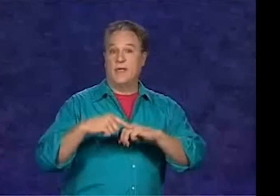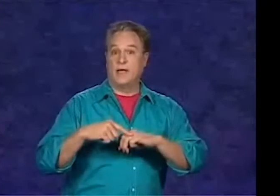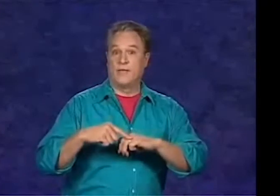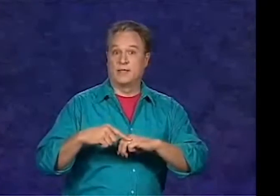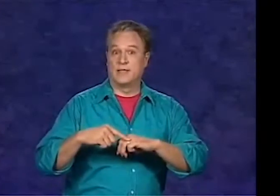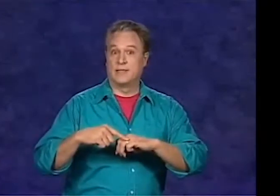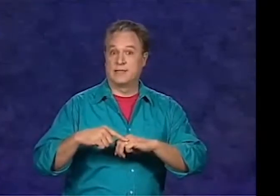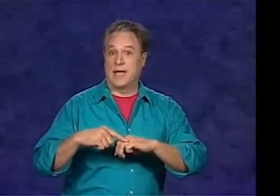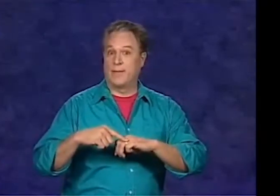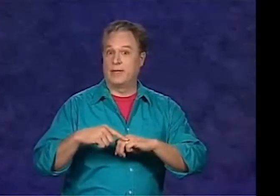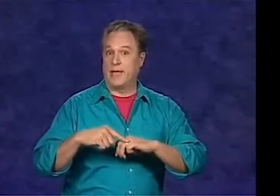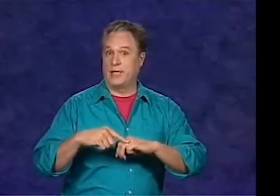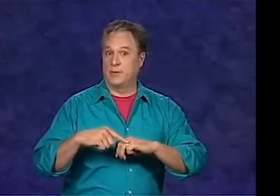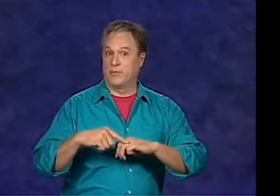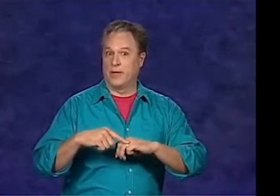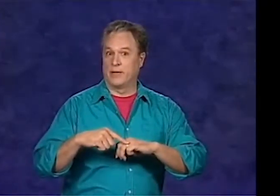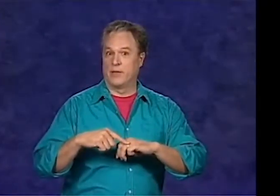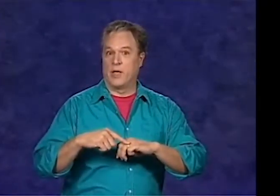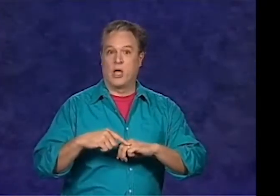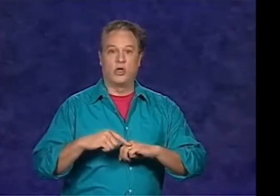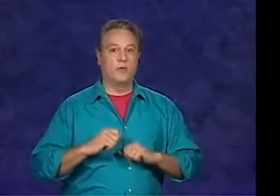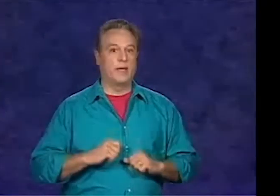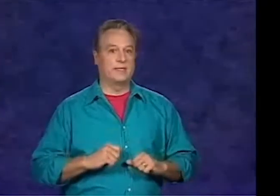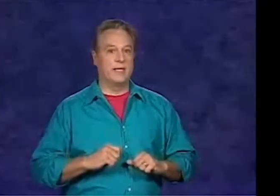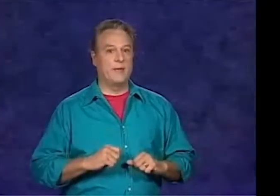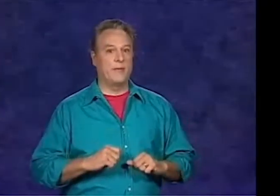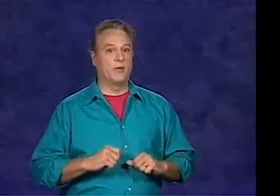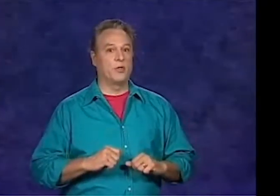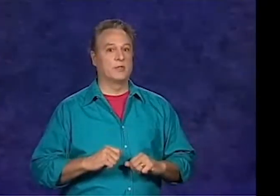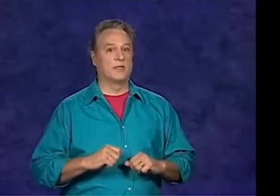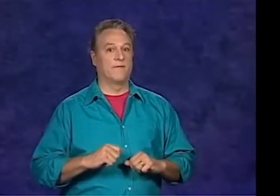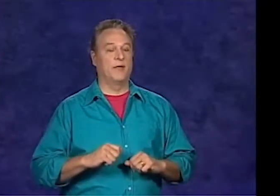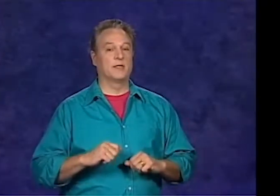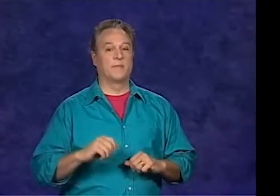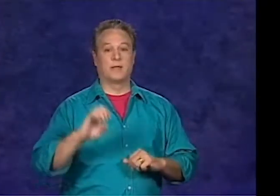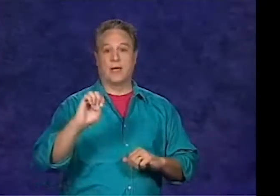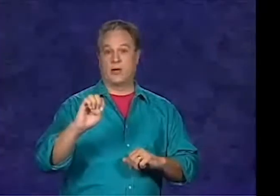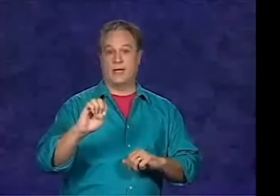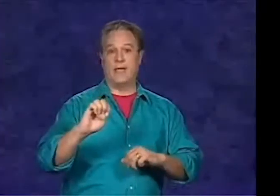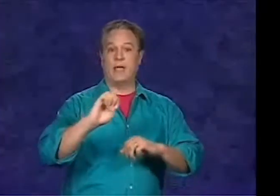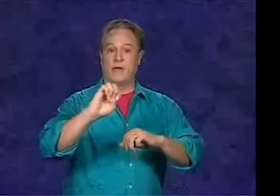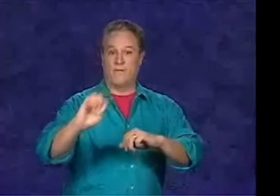Think of this as a diamond engagement ring. You may see people use the fingerspell letter E for ring.